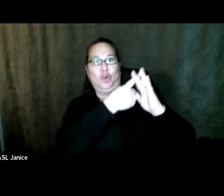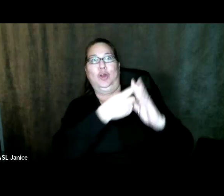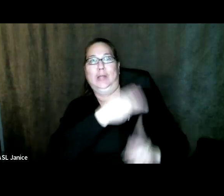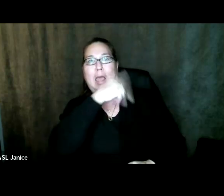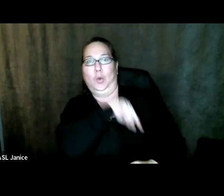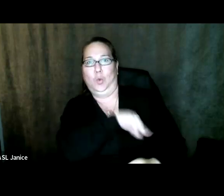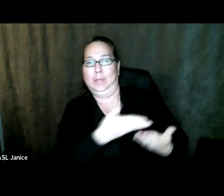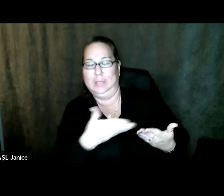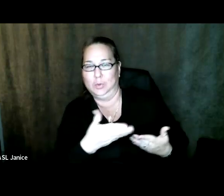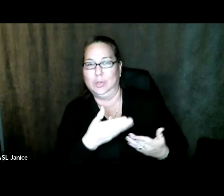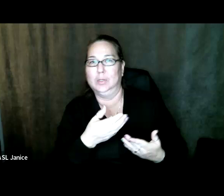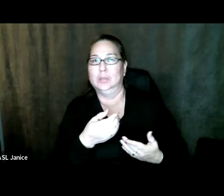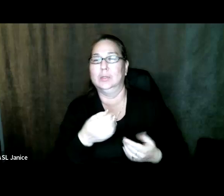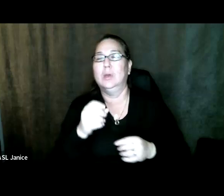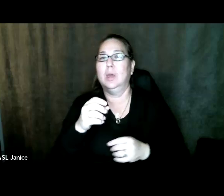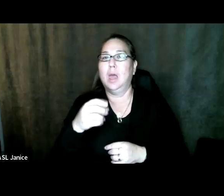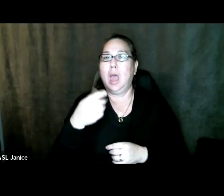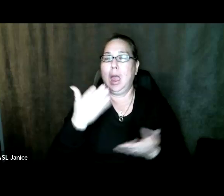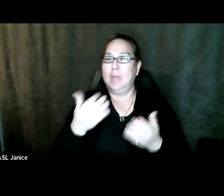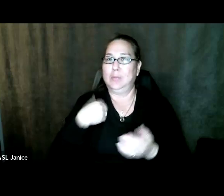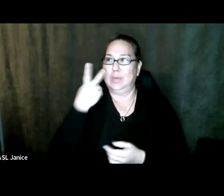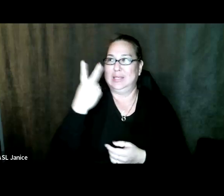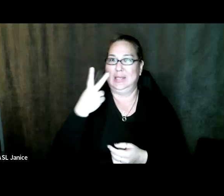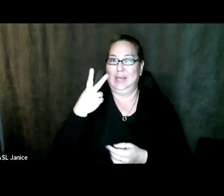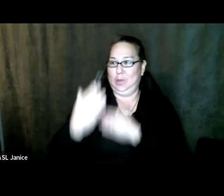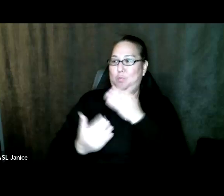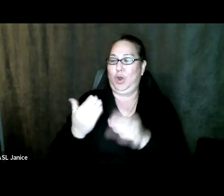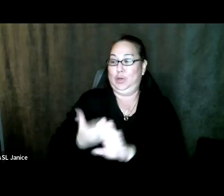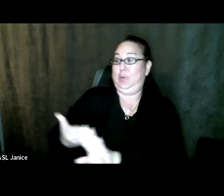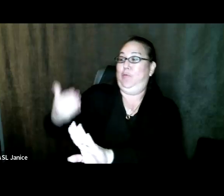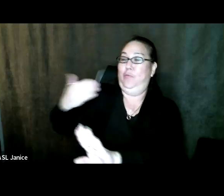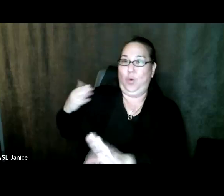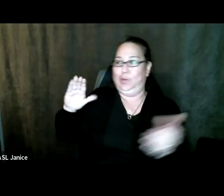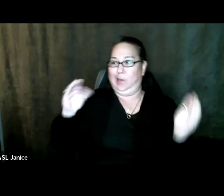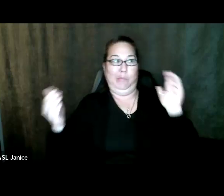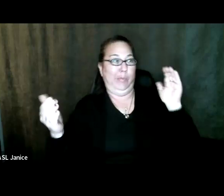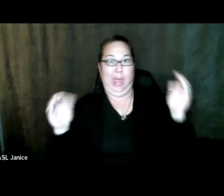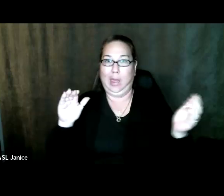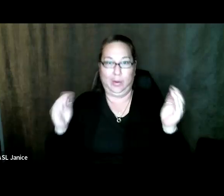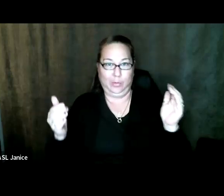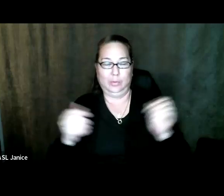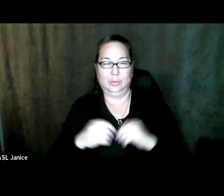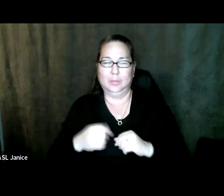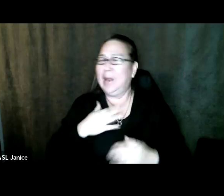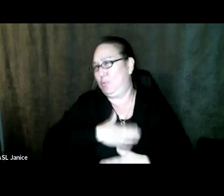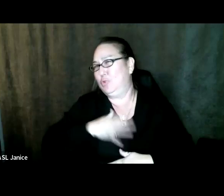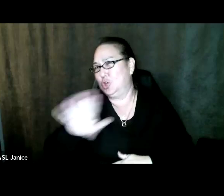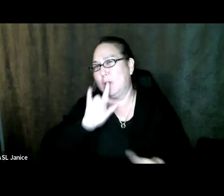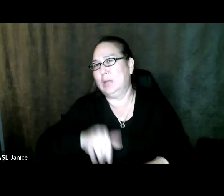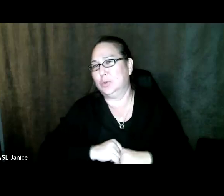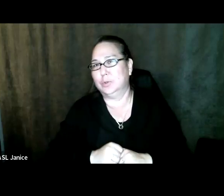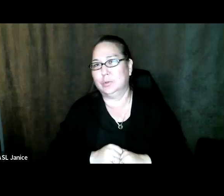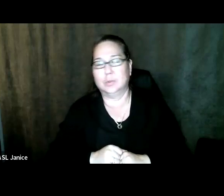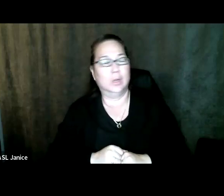progress like for that. But yes, I appreciate the answers. And Leslie, if you have something